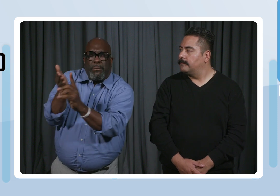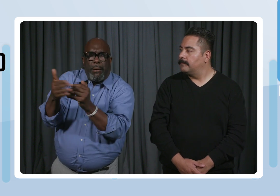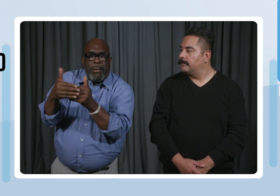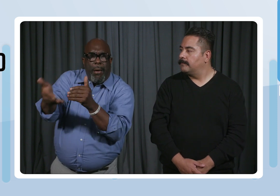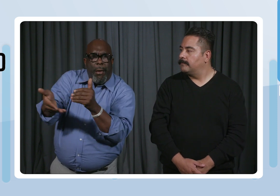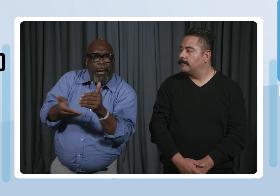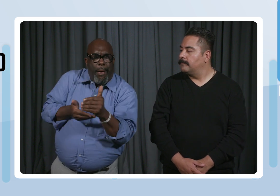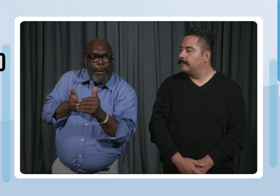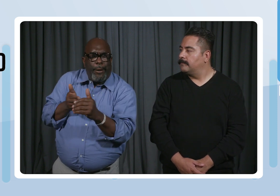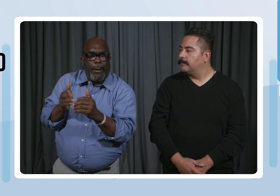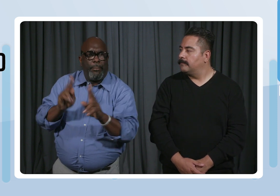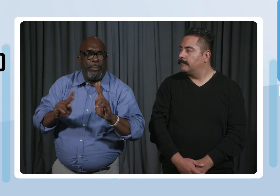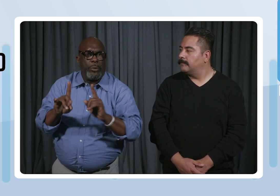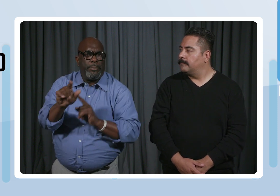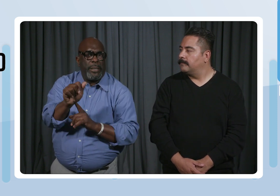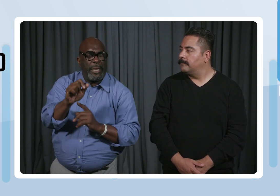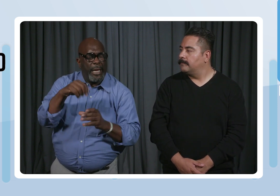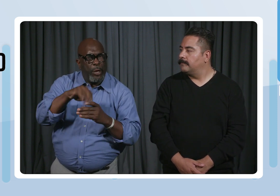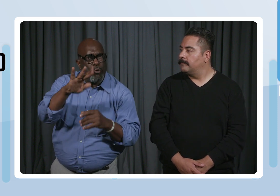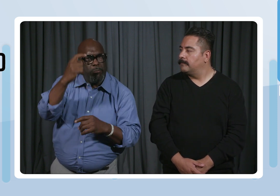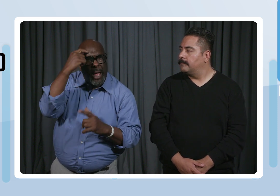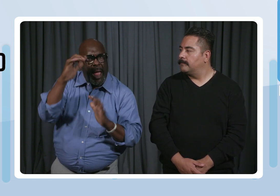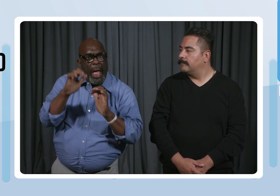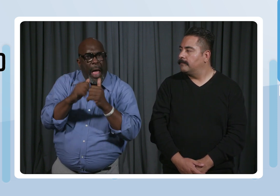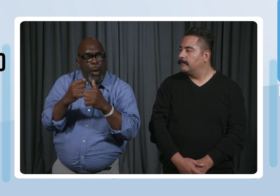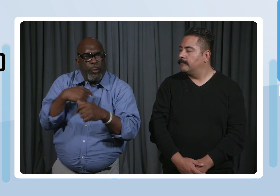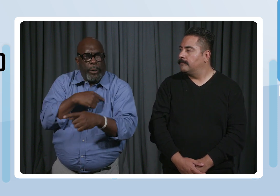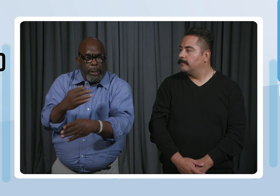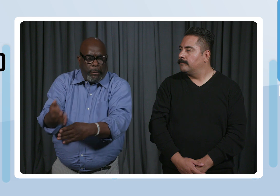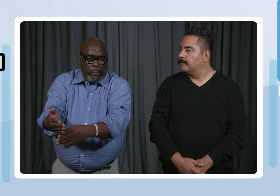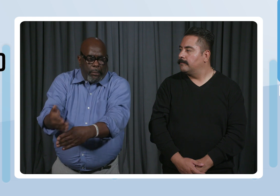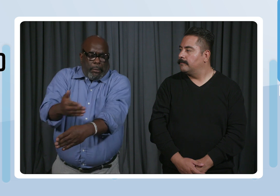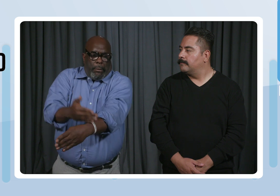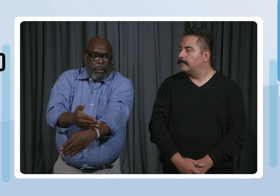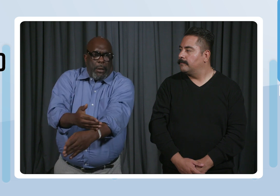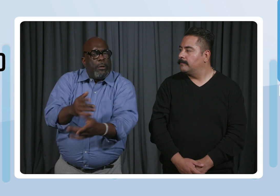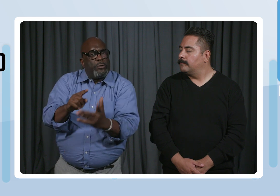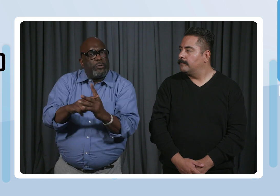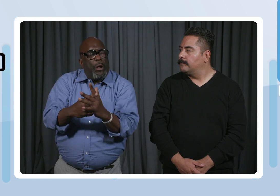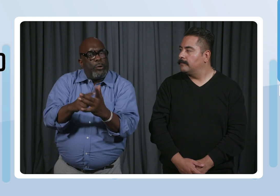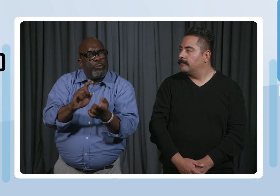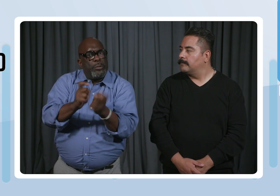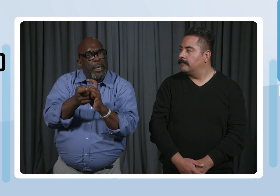Or in your mind, how could we move the needle and start to shift